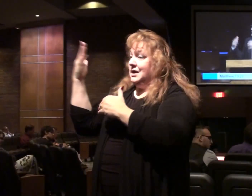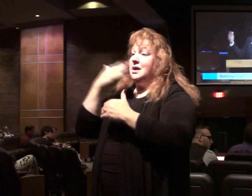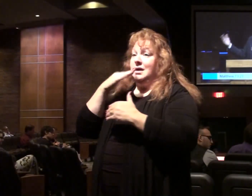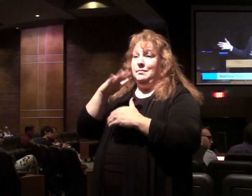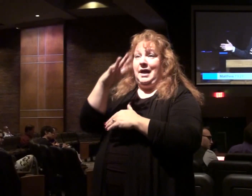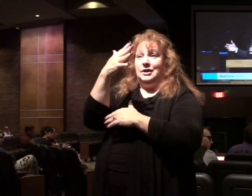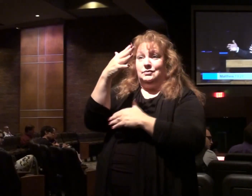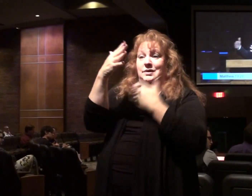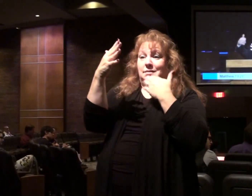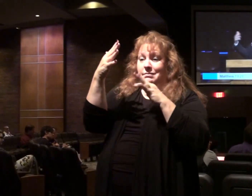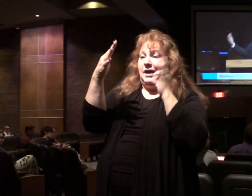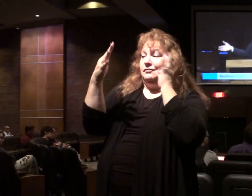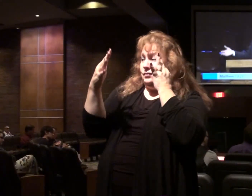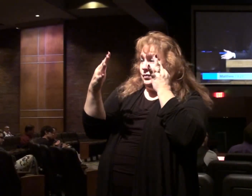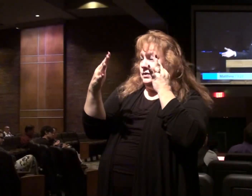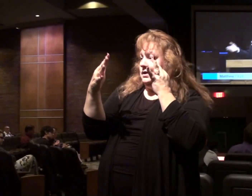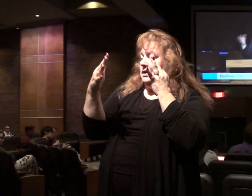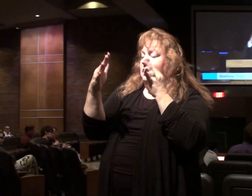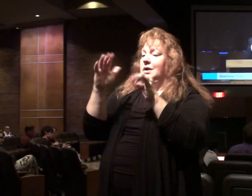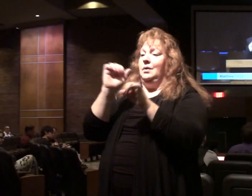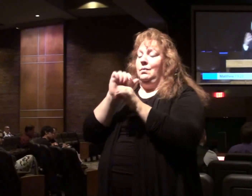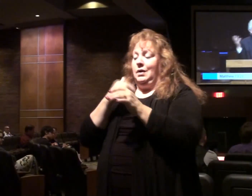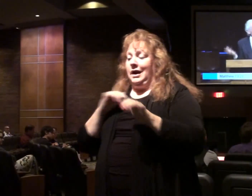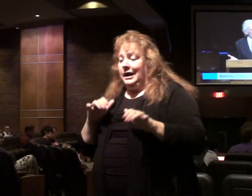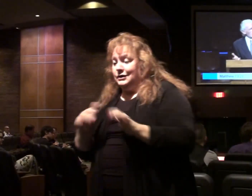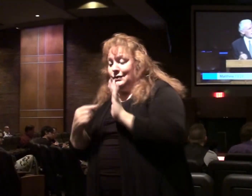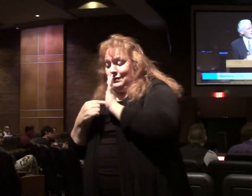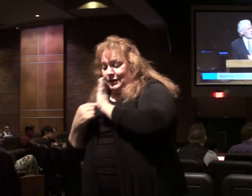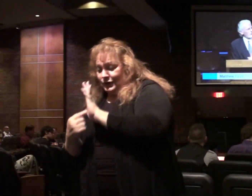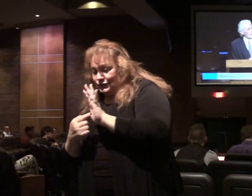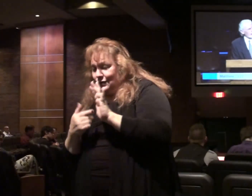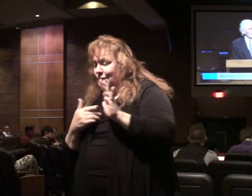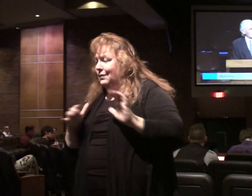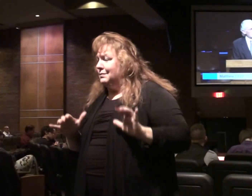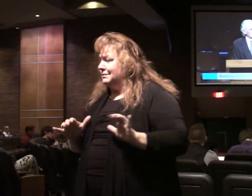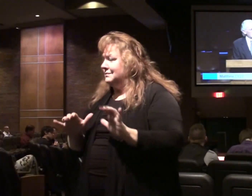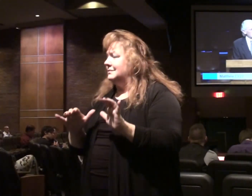fruit. Galatians 5, the works of the flesh and the fruit of the Spirit.